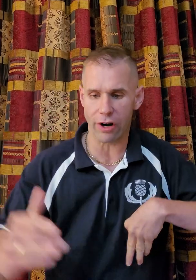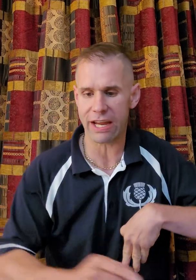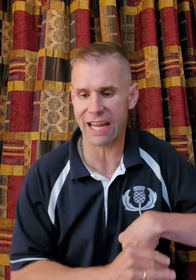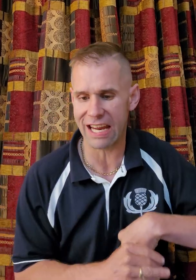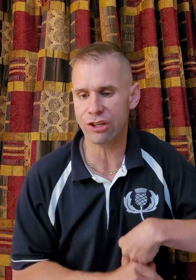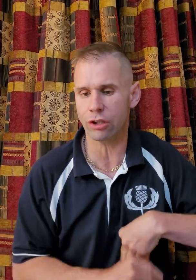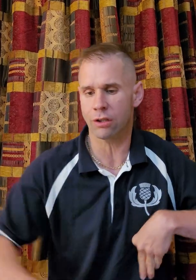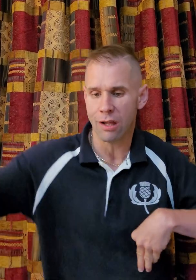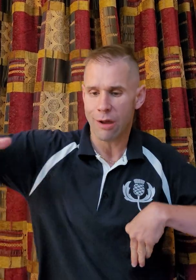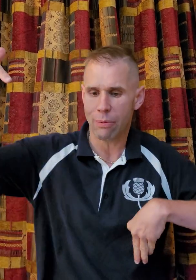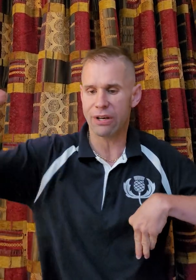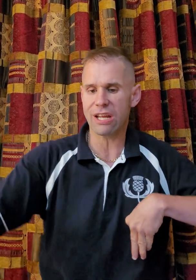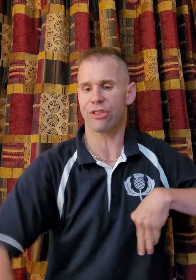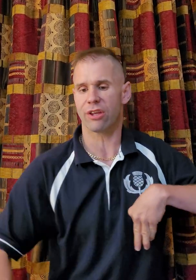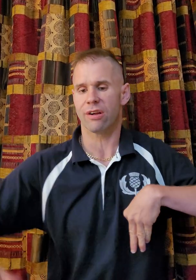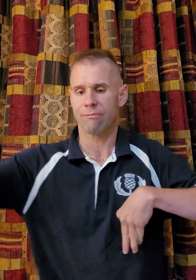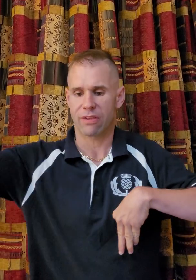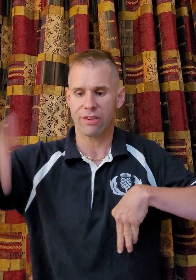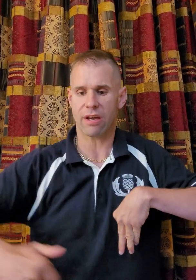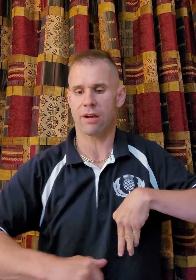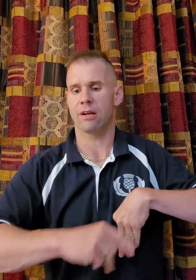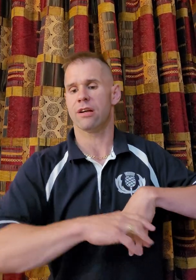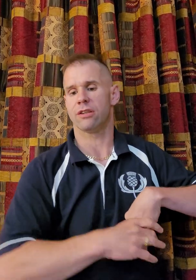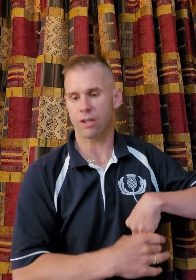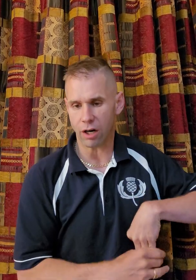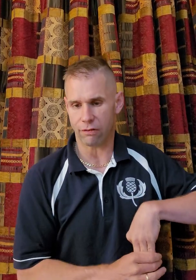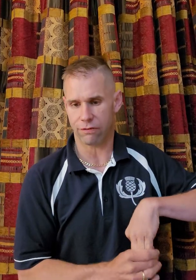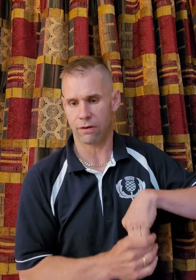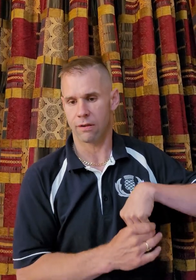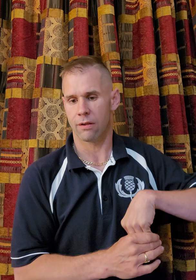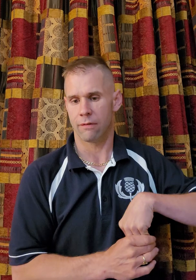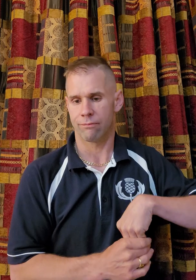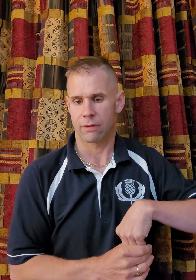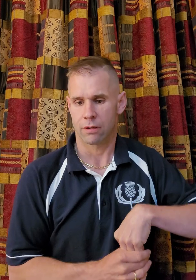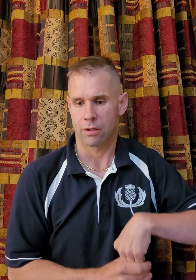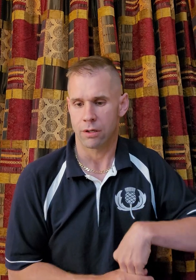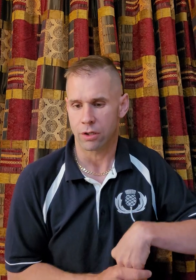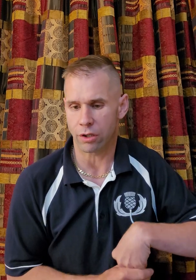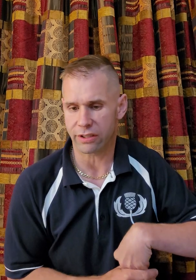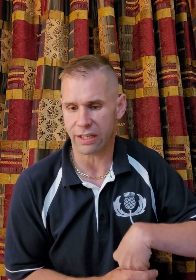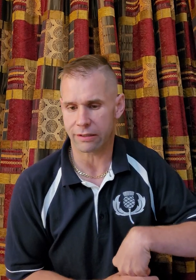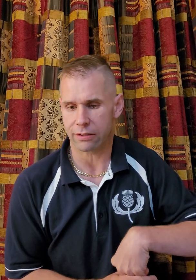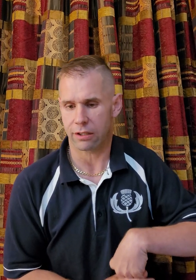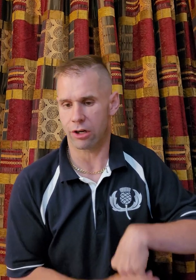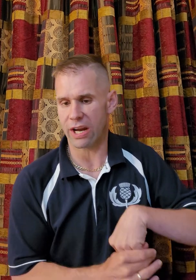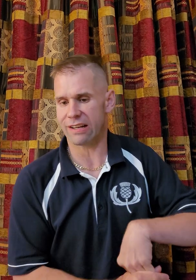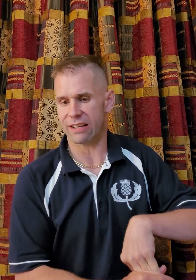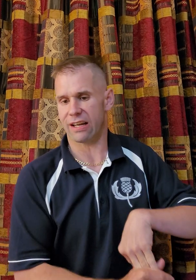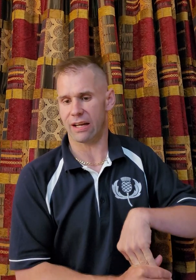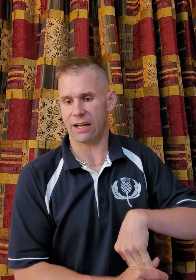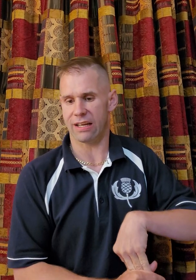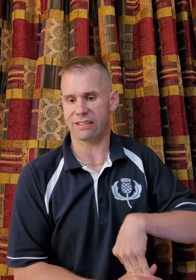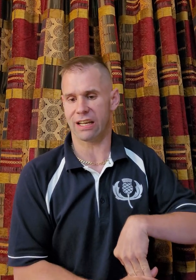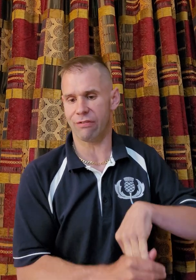destroying angel beneath the turf. Got that, great, is